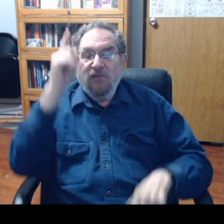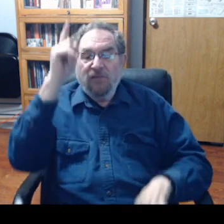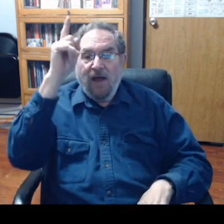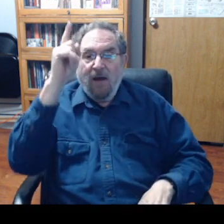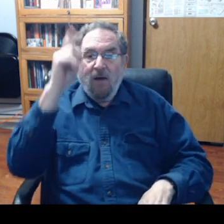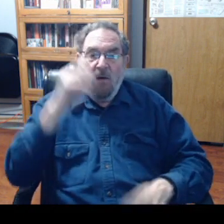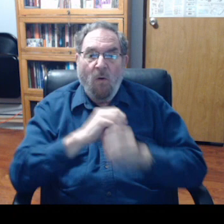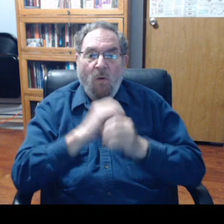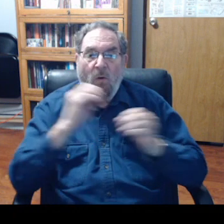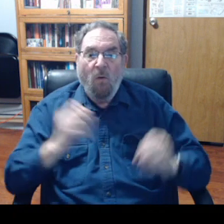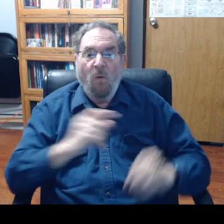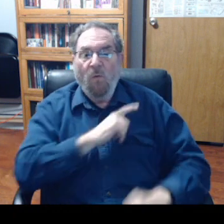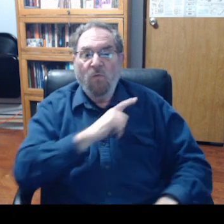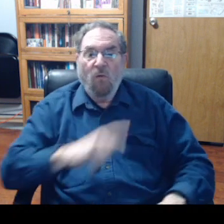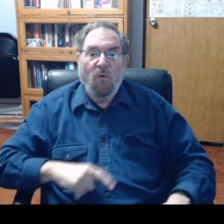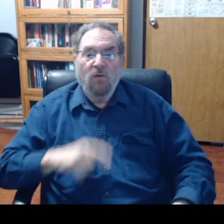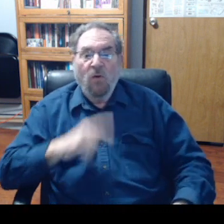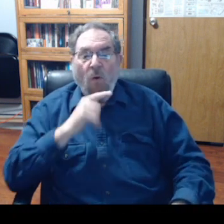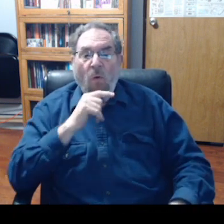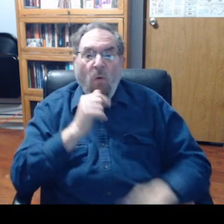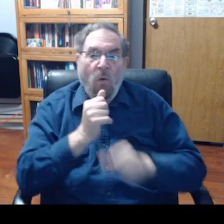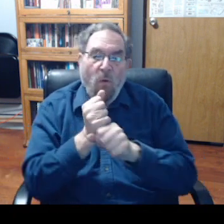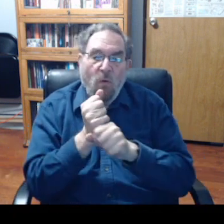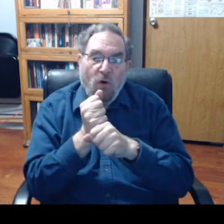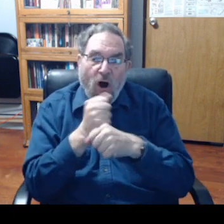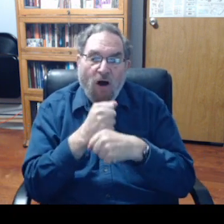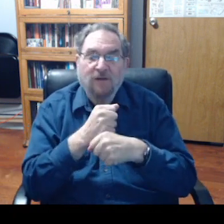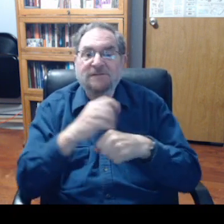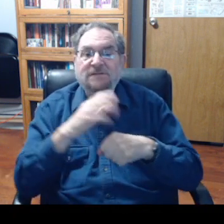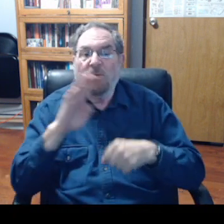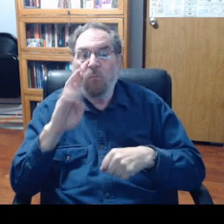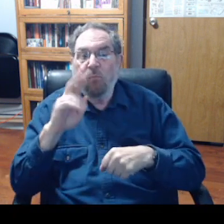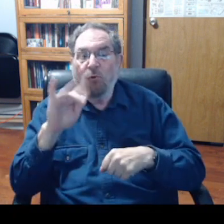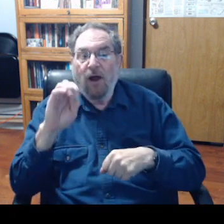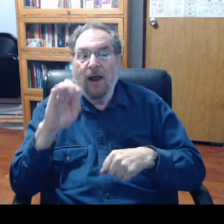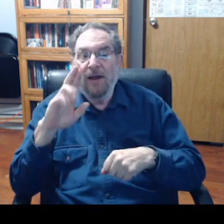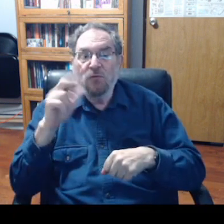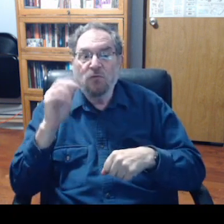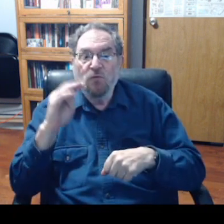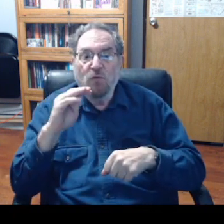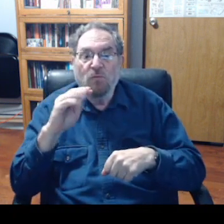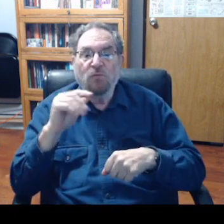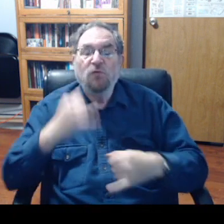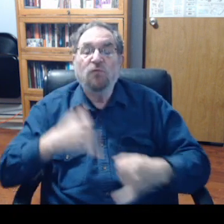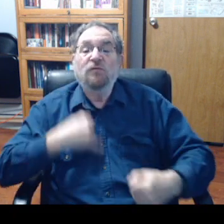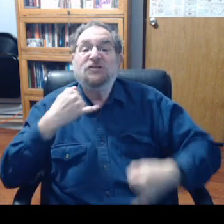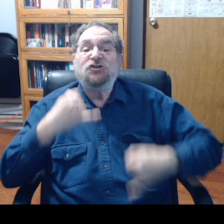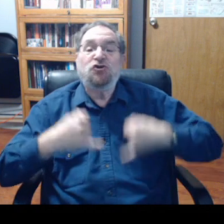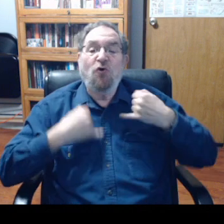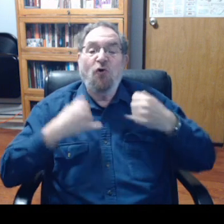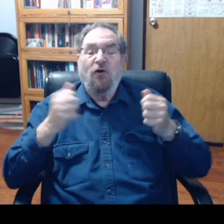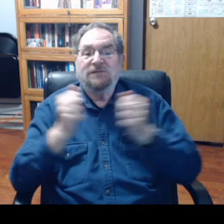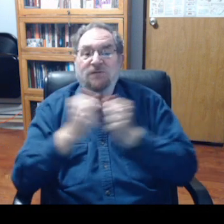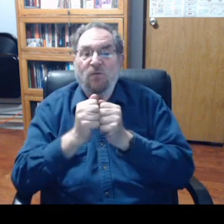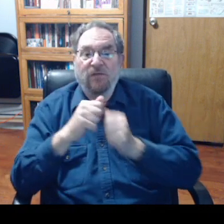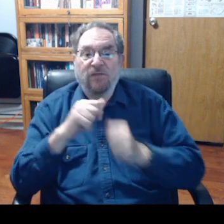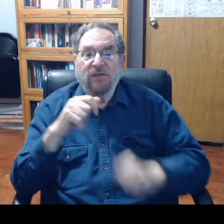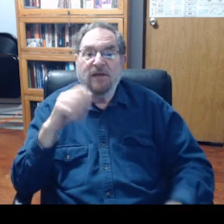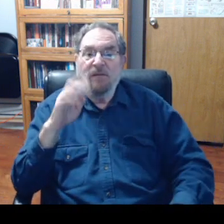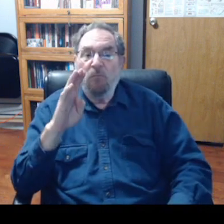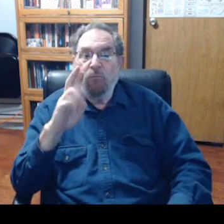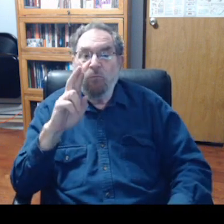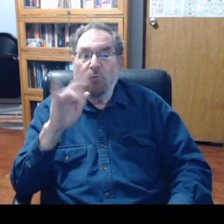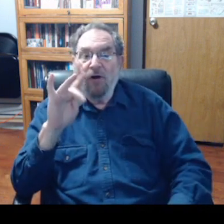Blessed art thou, O Lord, who causes the bridegroom to rejoice with